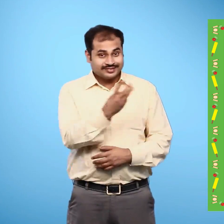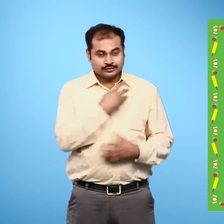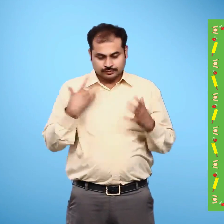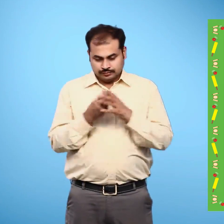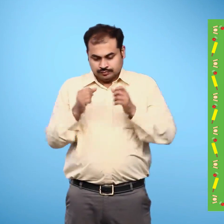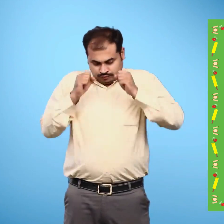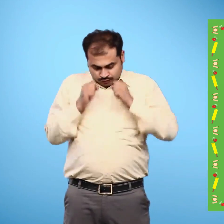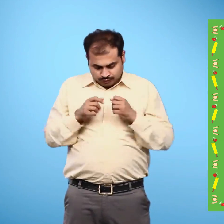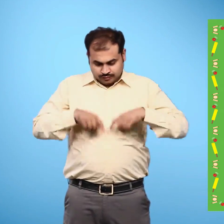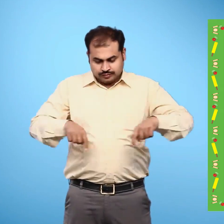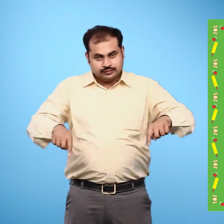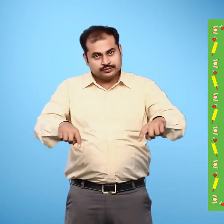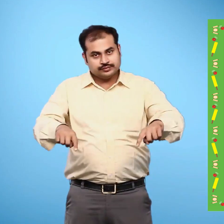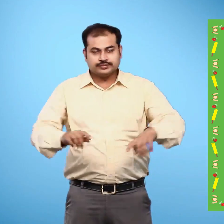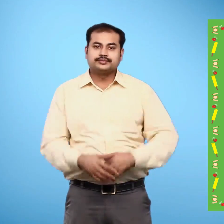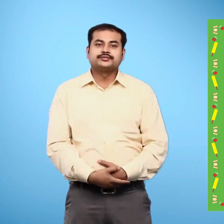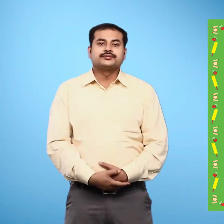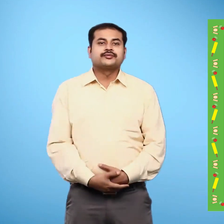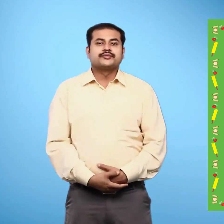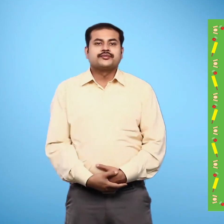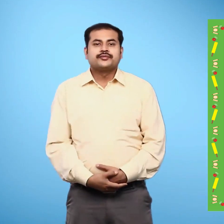sitting and making towers of small boxes.